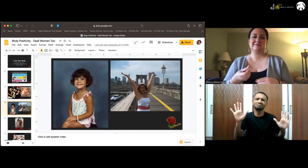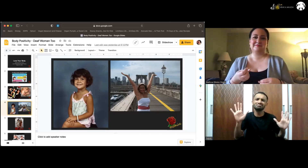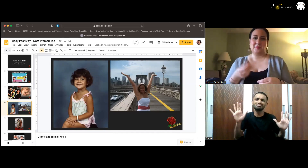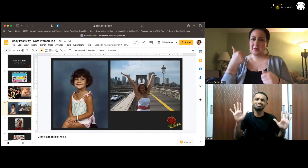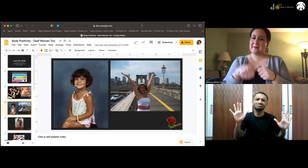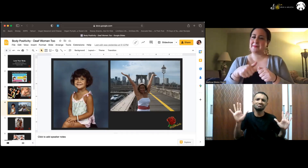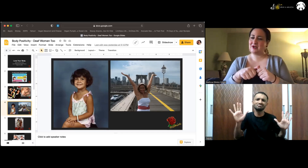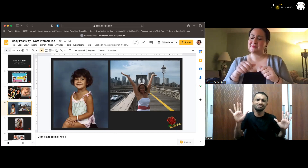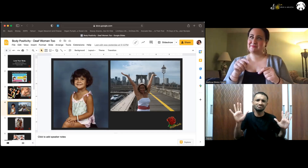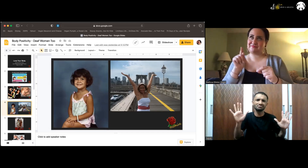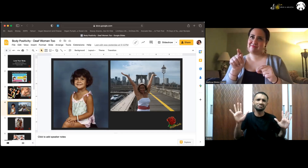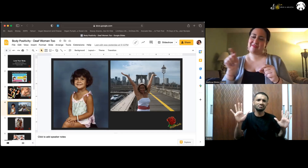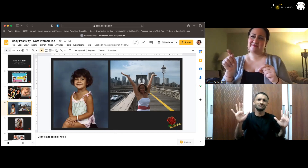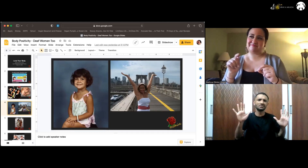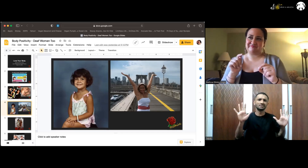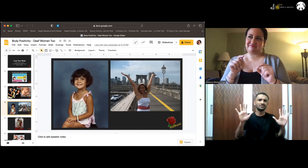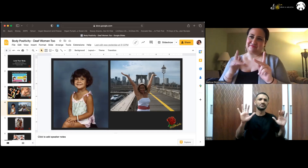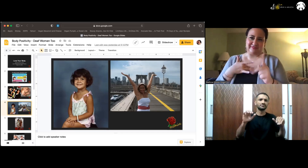outer beauty doesn't matter a lot.